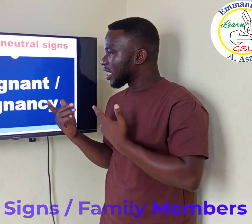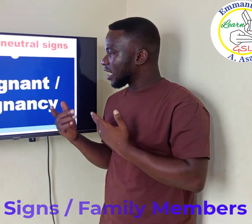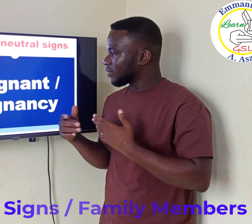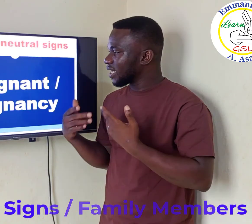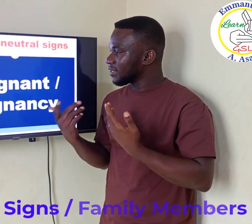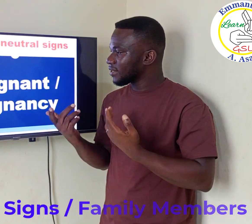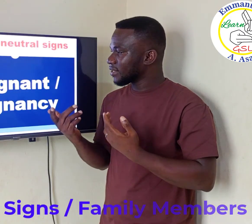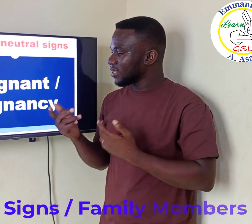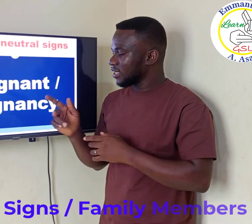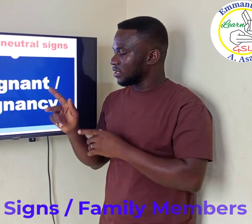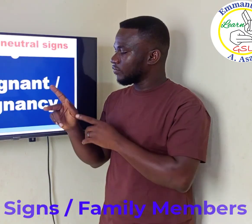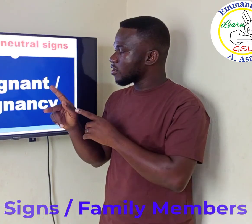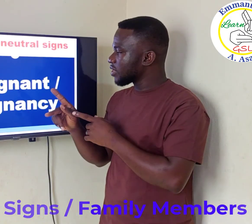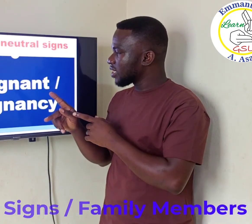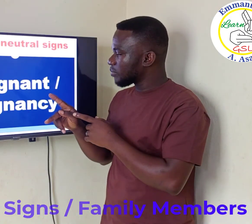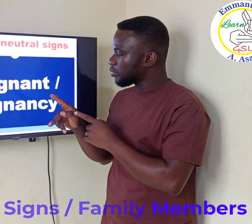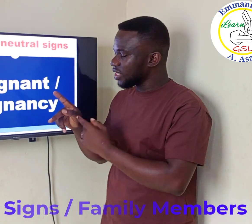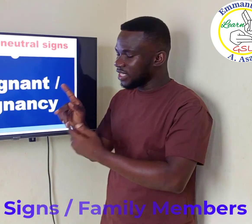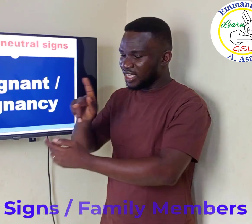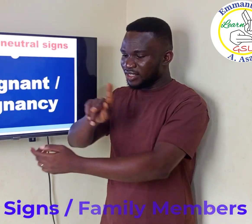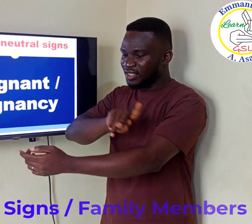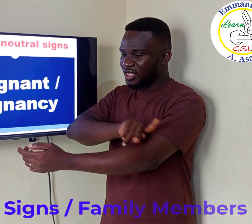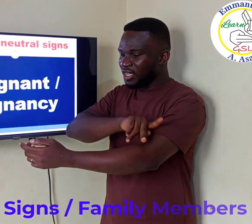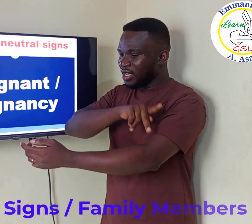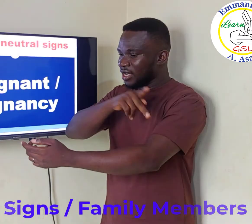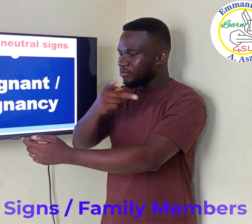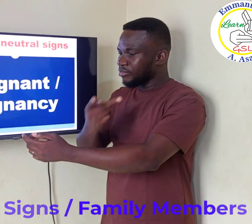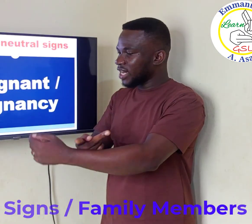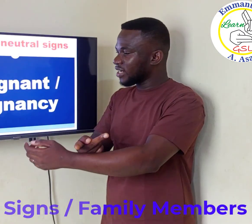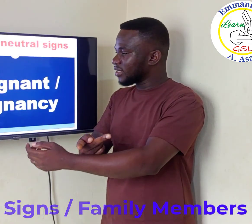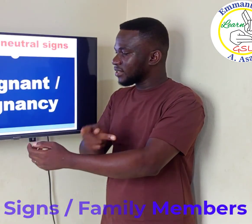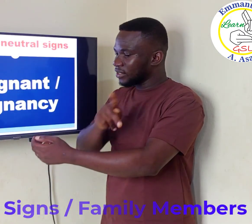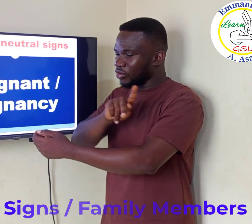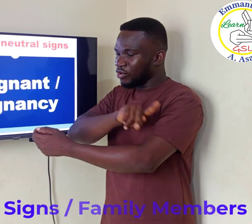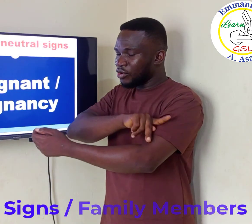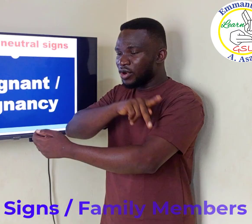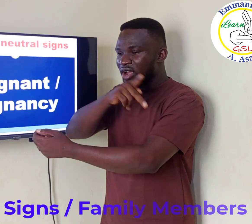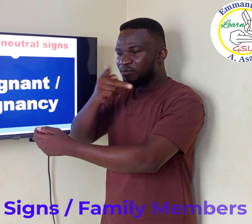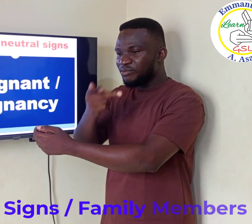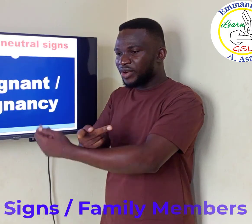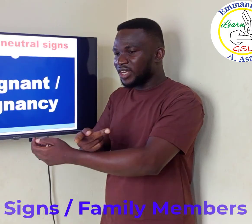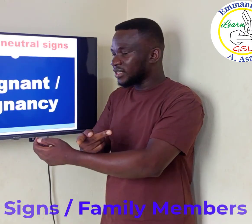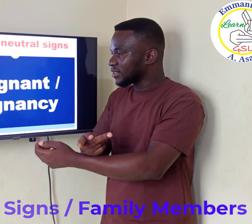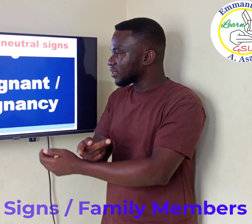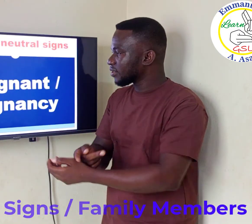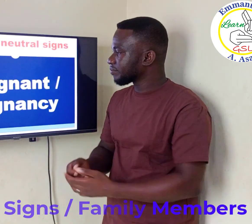I've learned is forming the P and say pregnant or pregnancy.